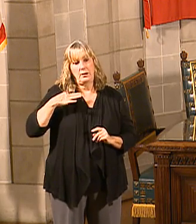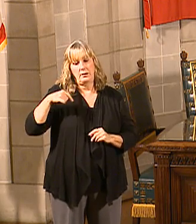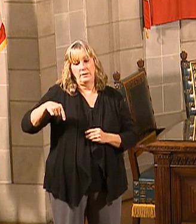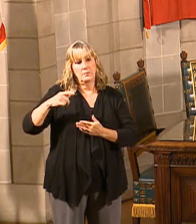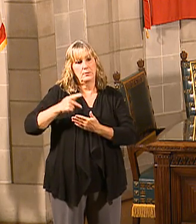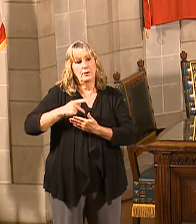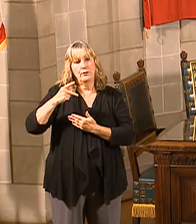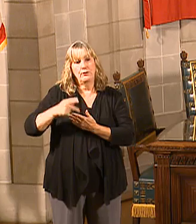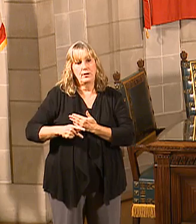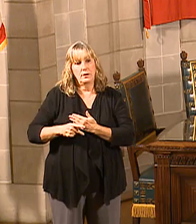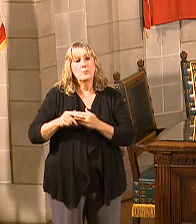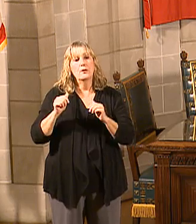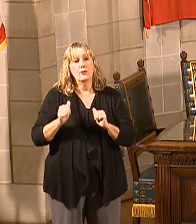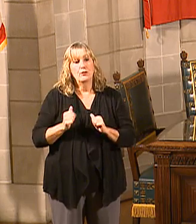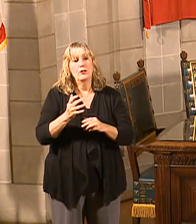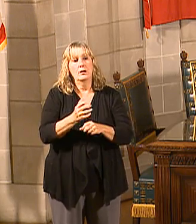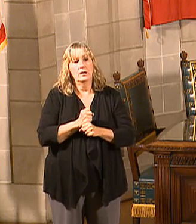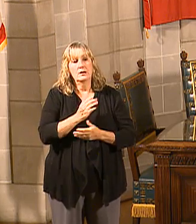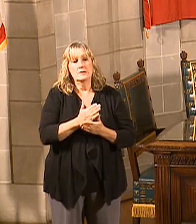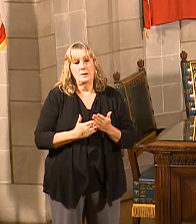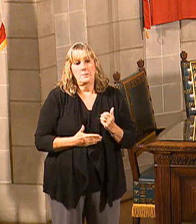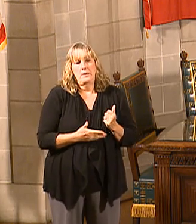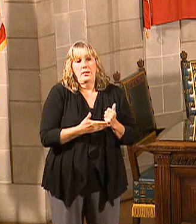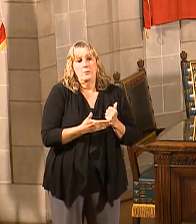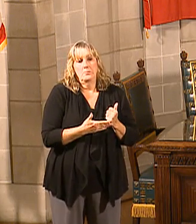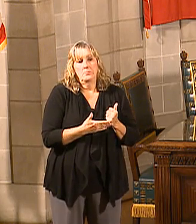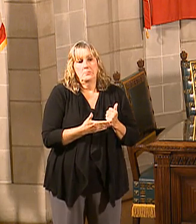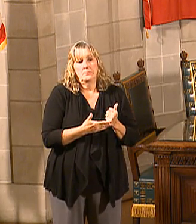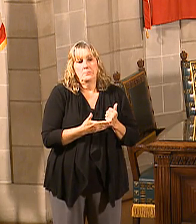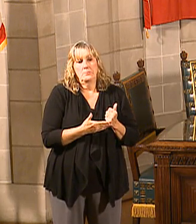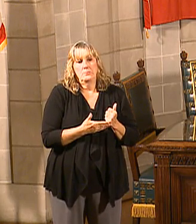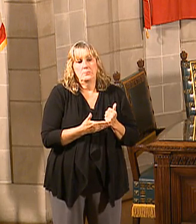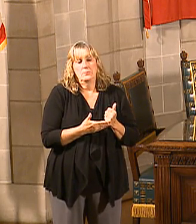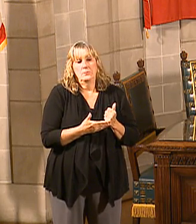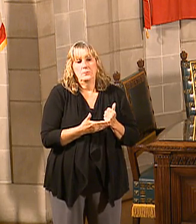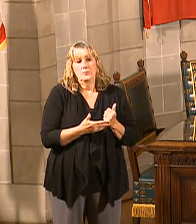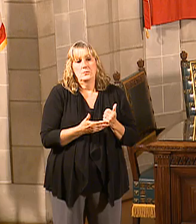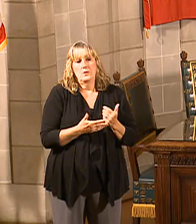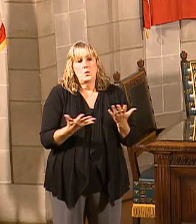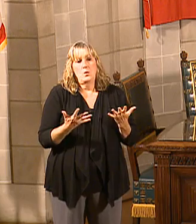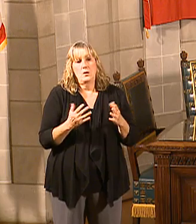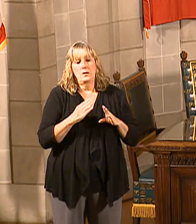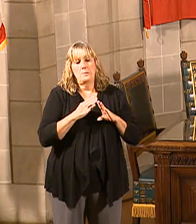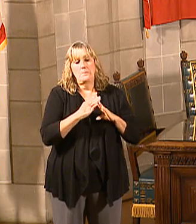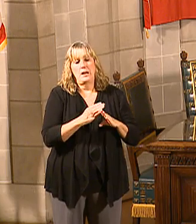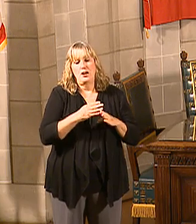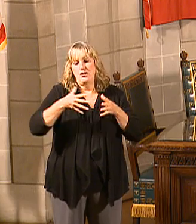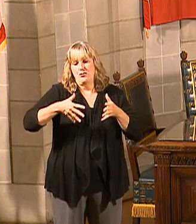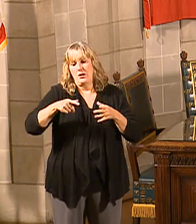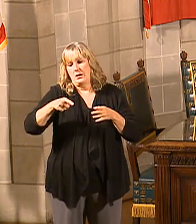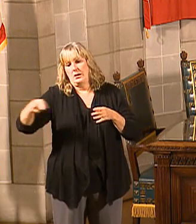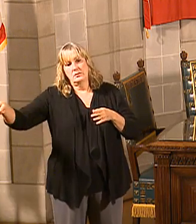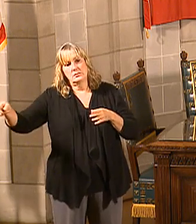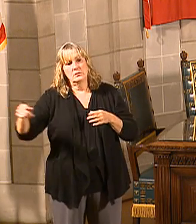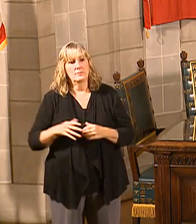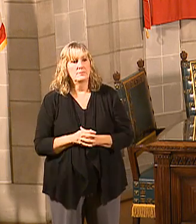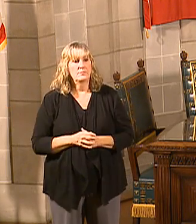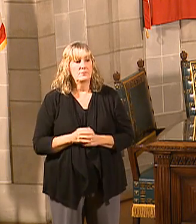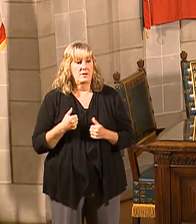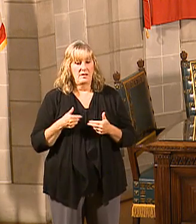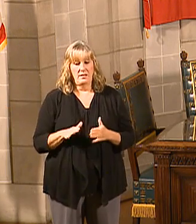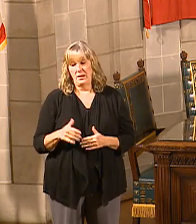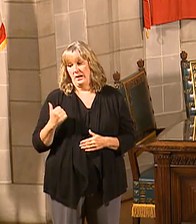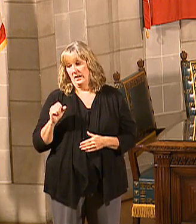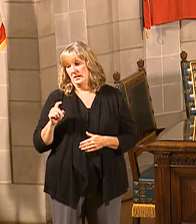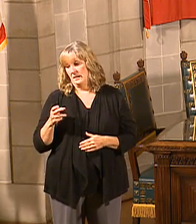program were able to get some help. What's the barriers for the rest of them? I'm actually going to let